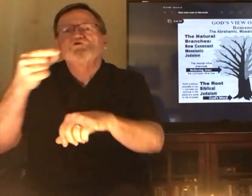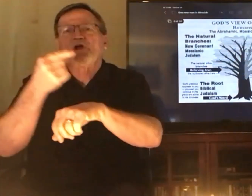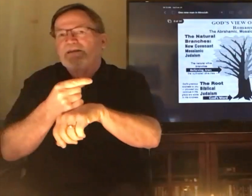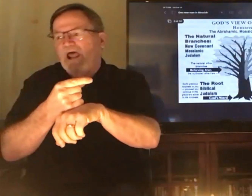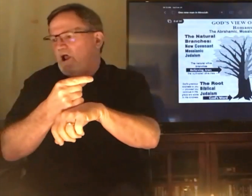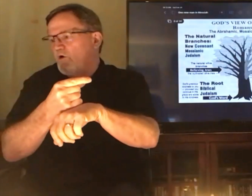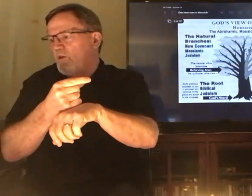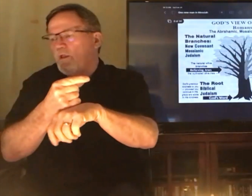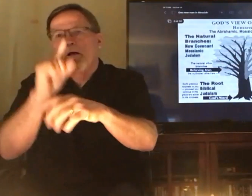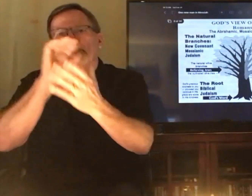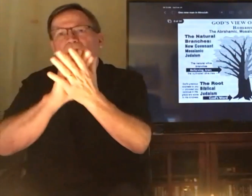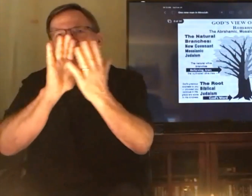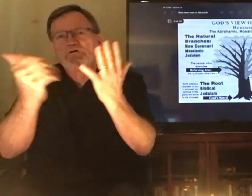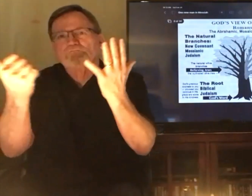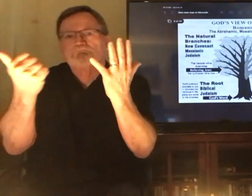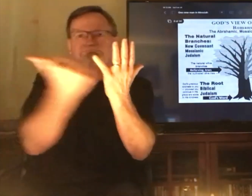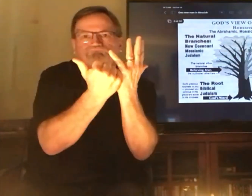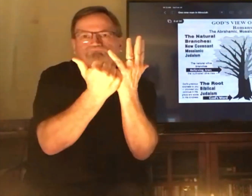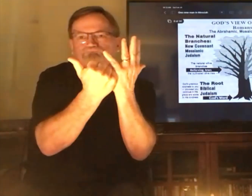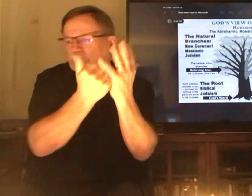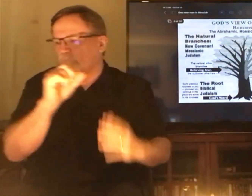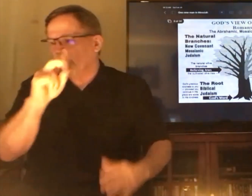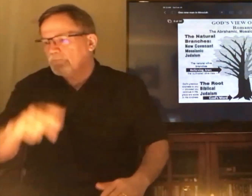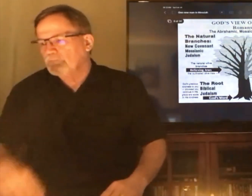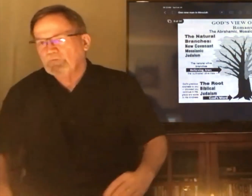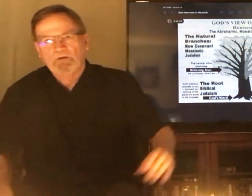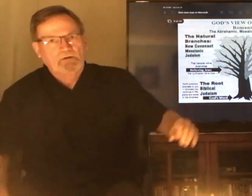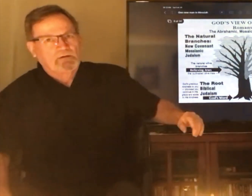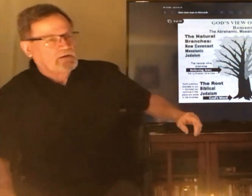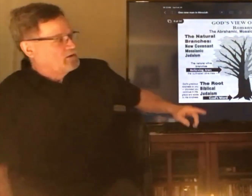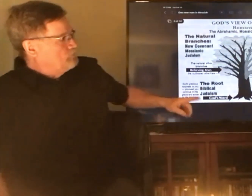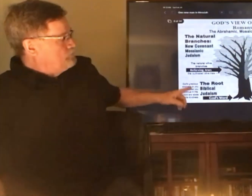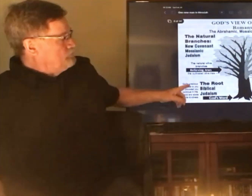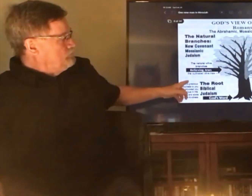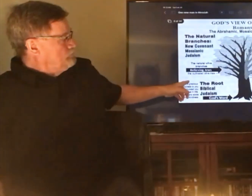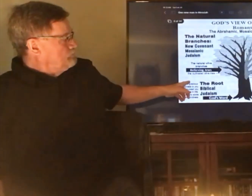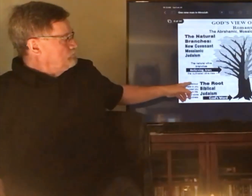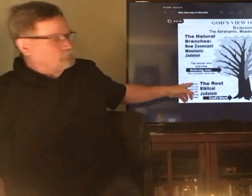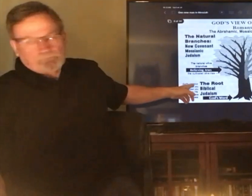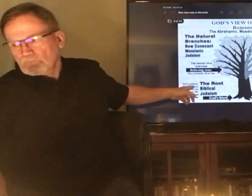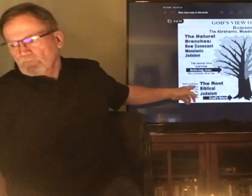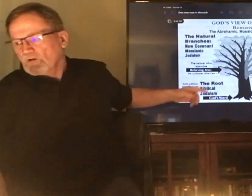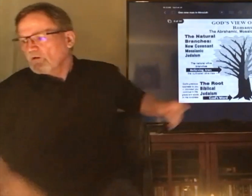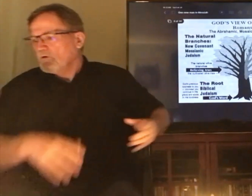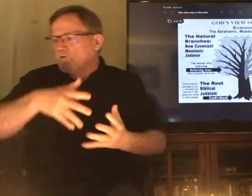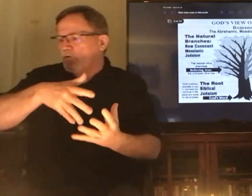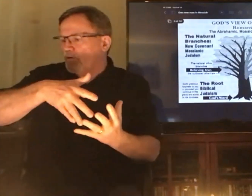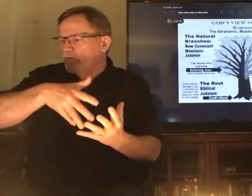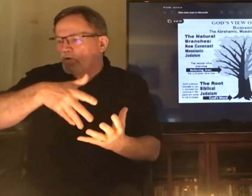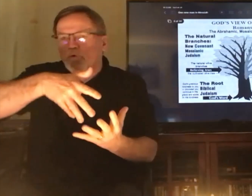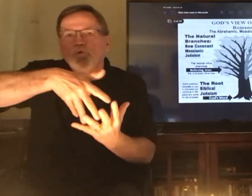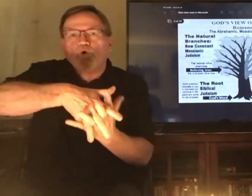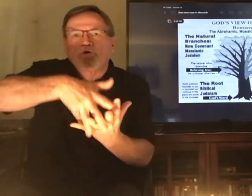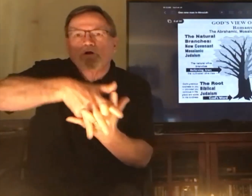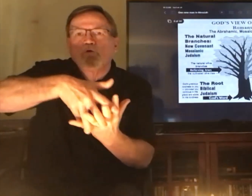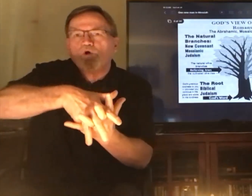That scripture describes church as the body of believers. We the